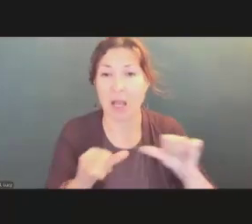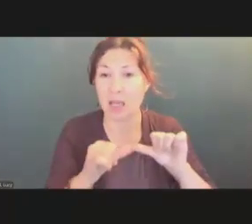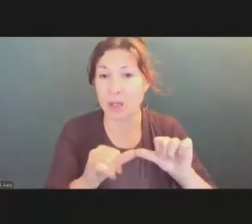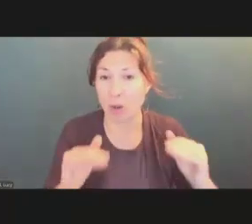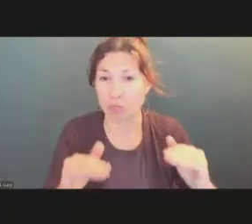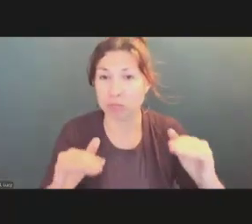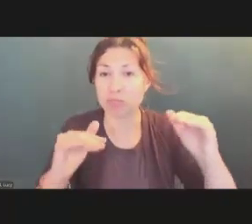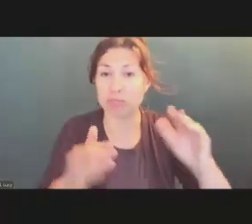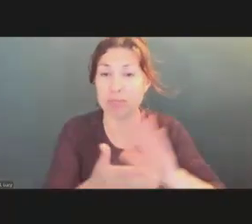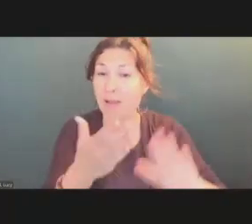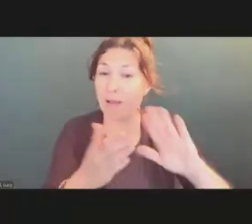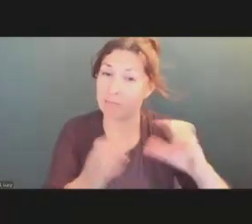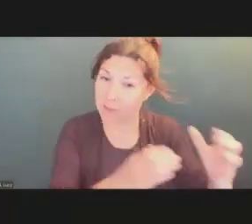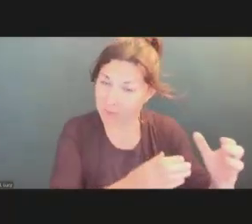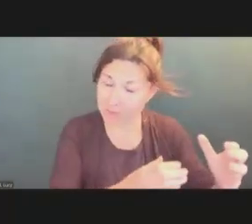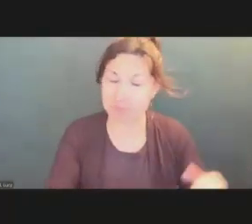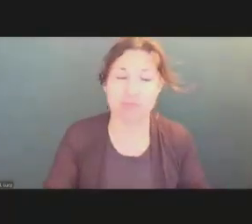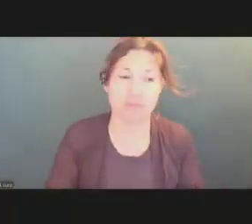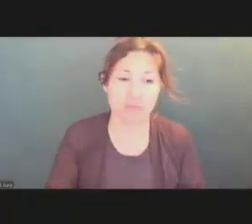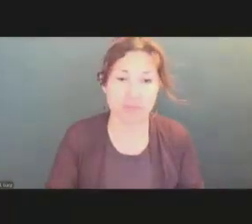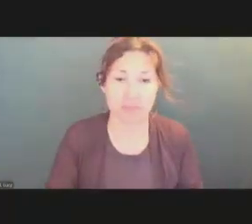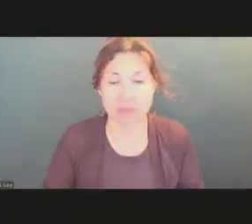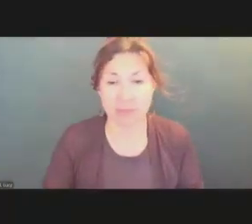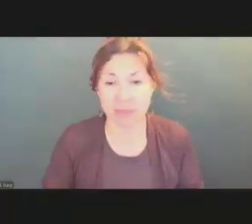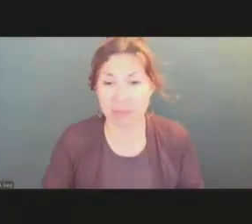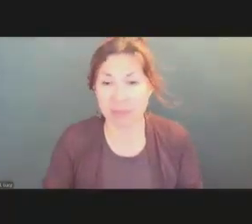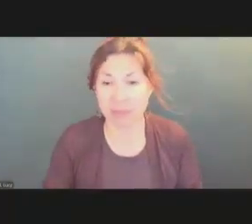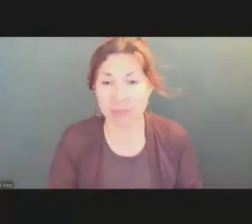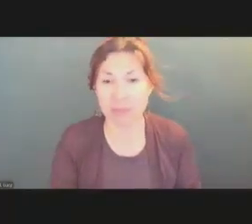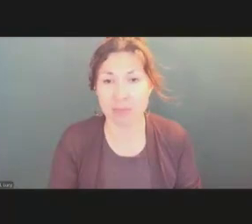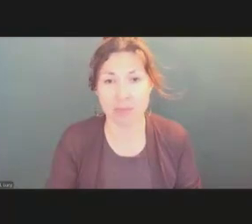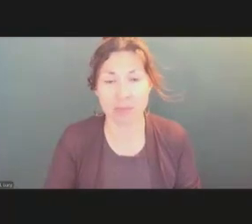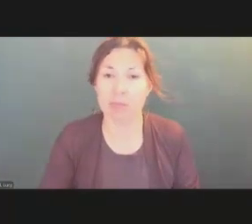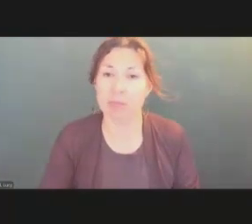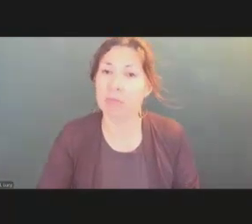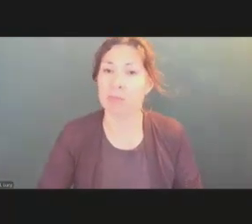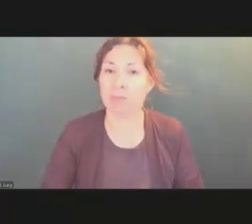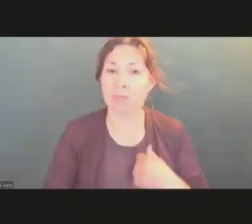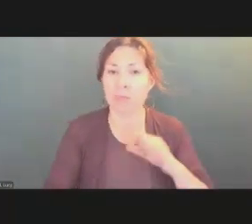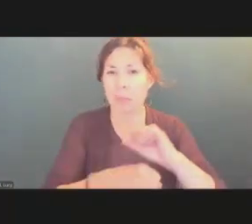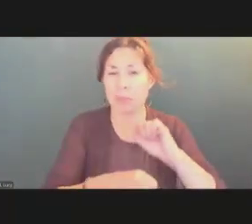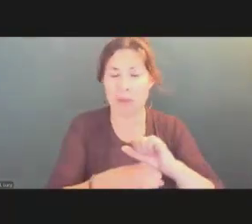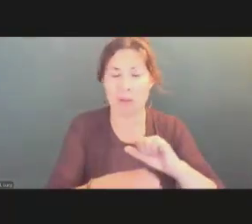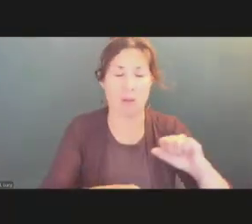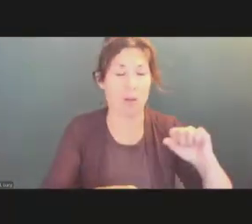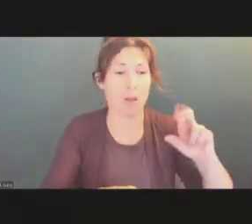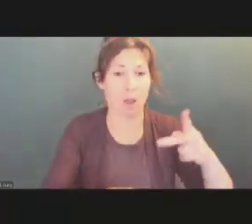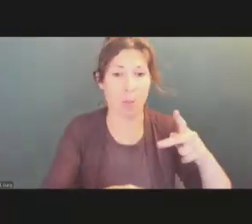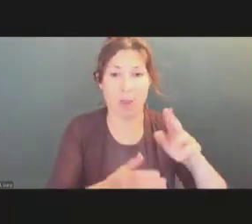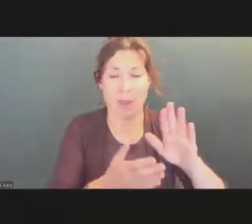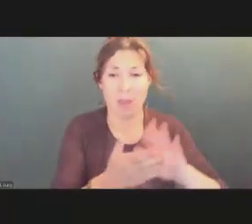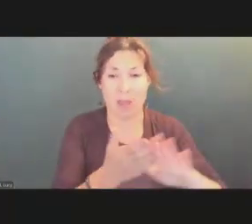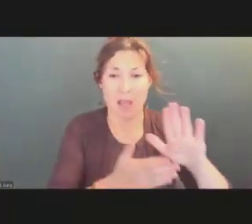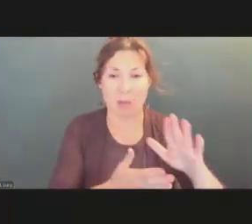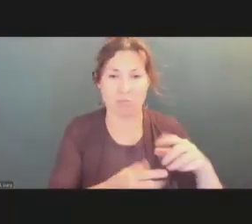classes. I have been working with Up Academy, one of the founders, since 2013. And I have been in the